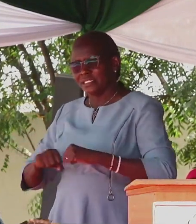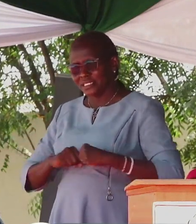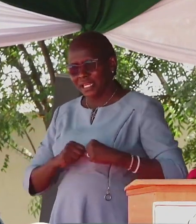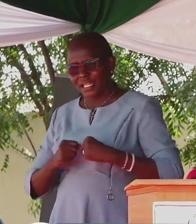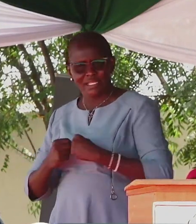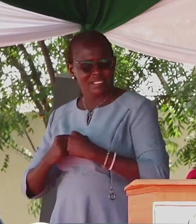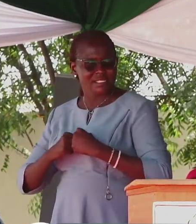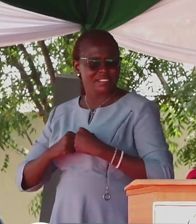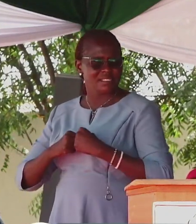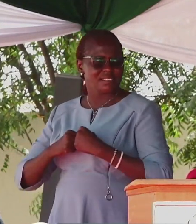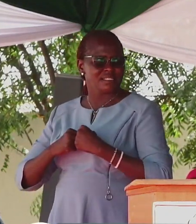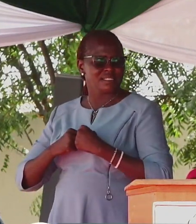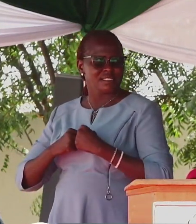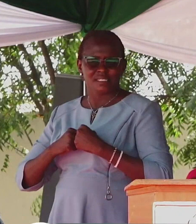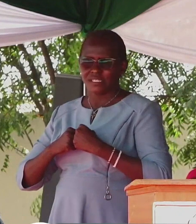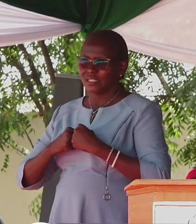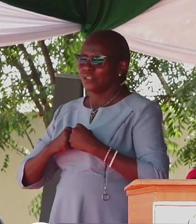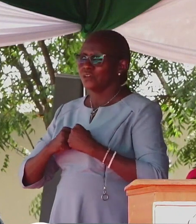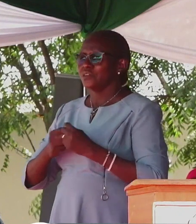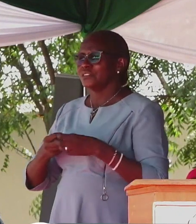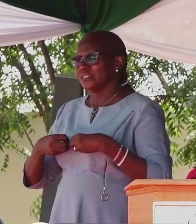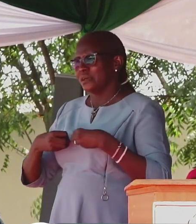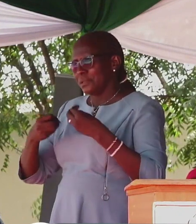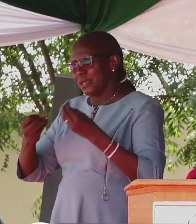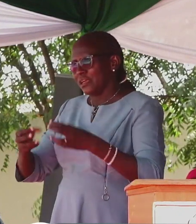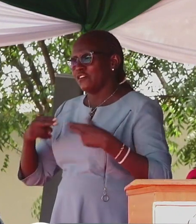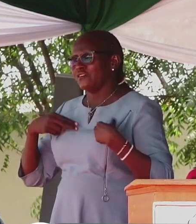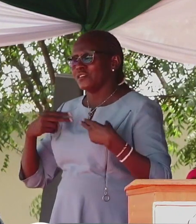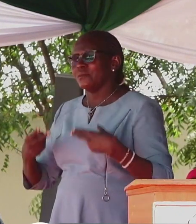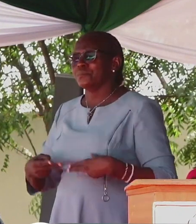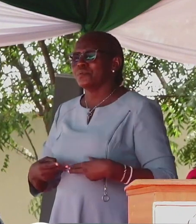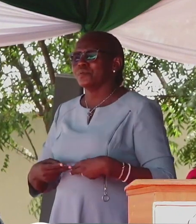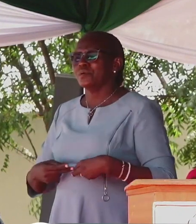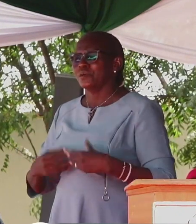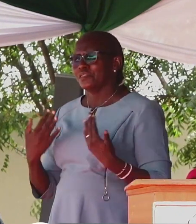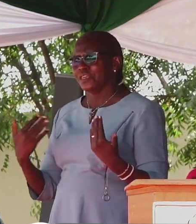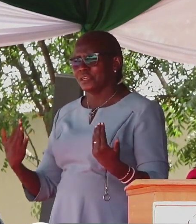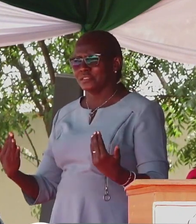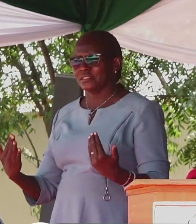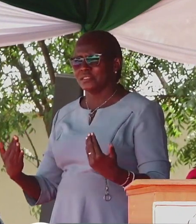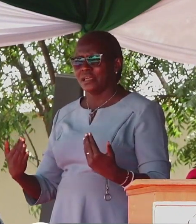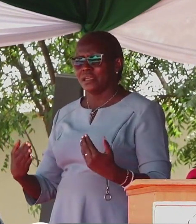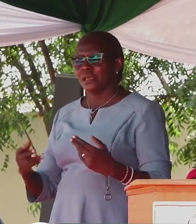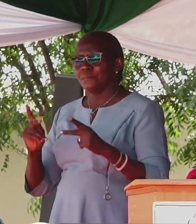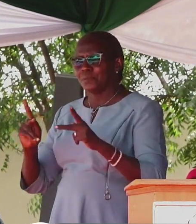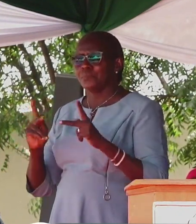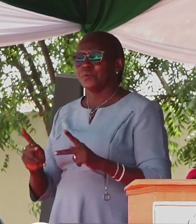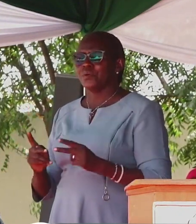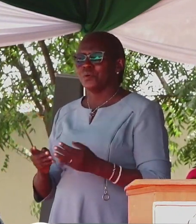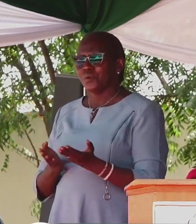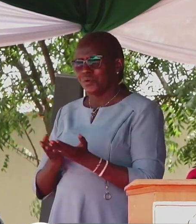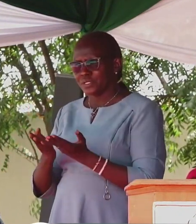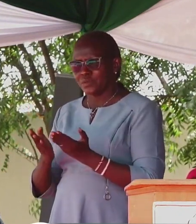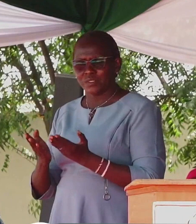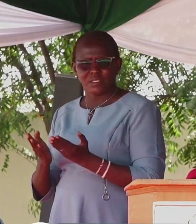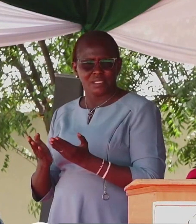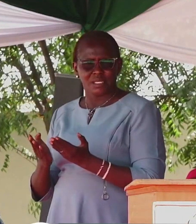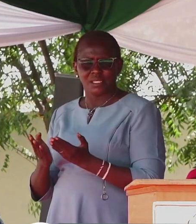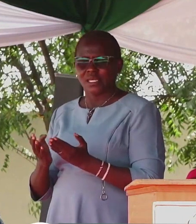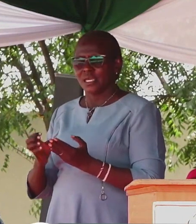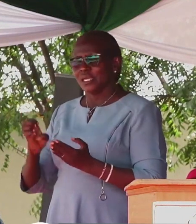it's just funding in terms of erratic supply of health products at the health department and human resource. In